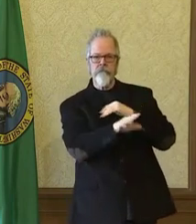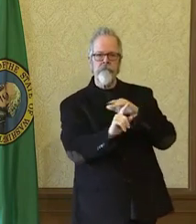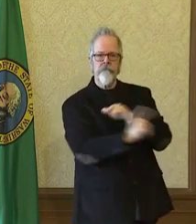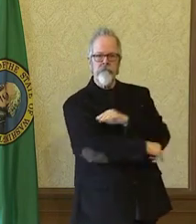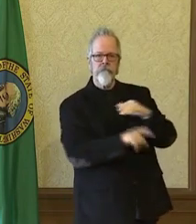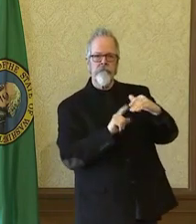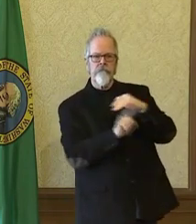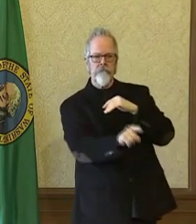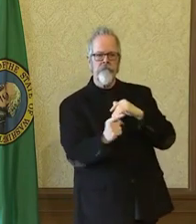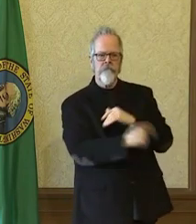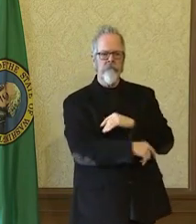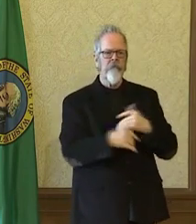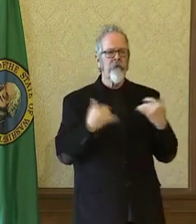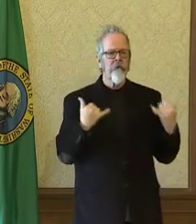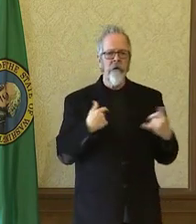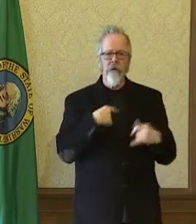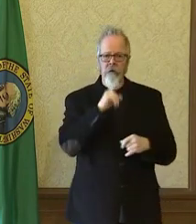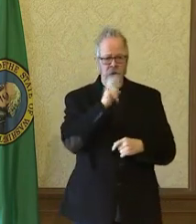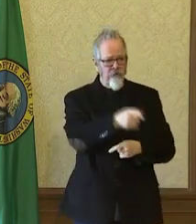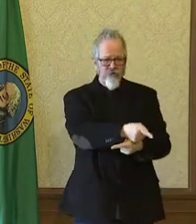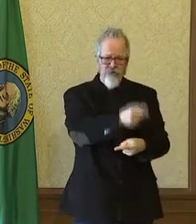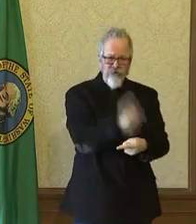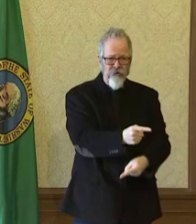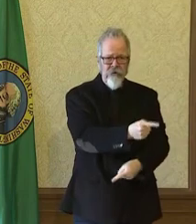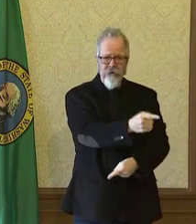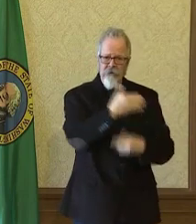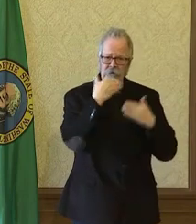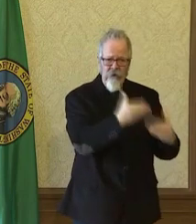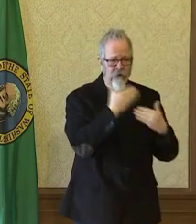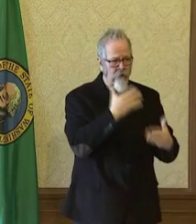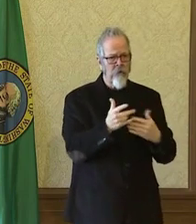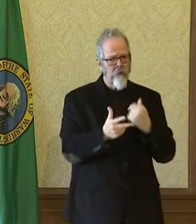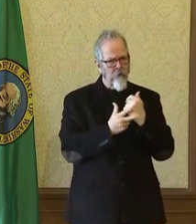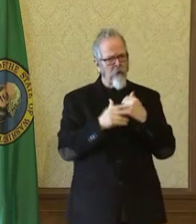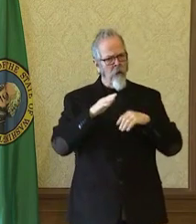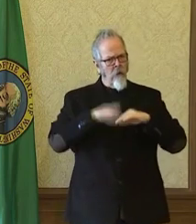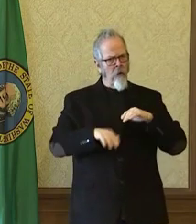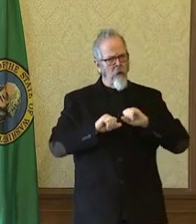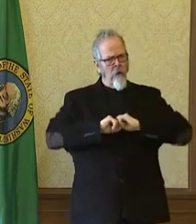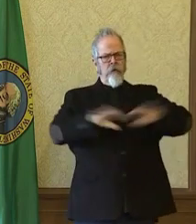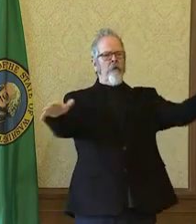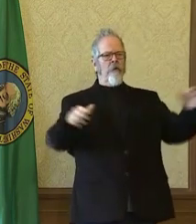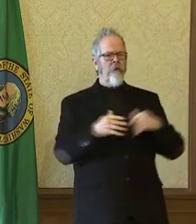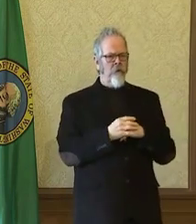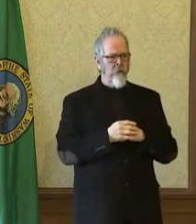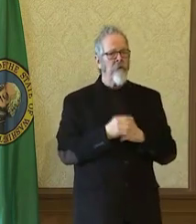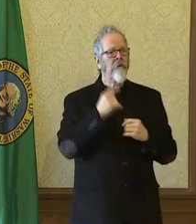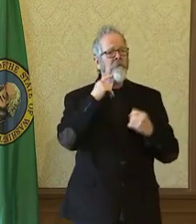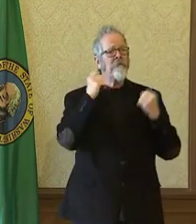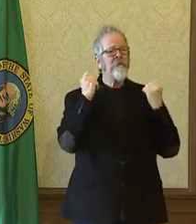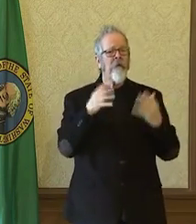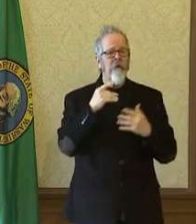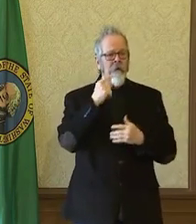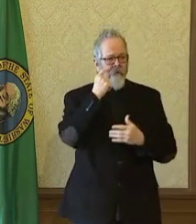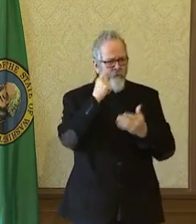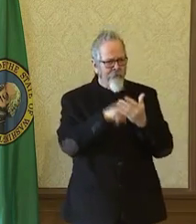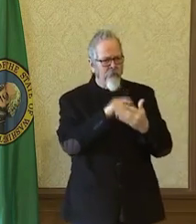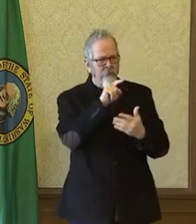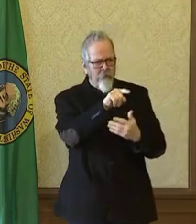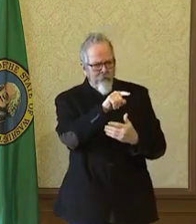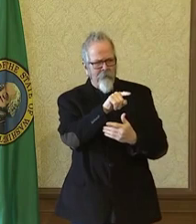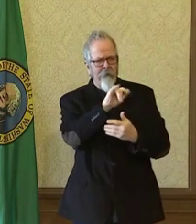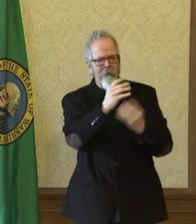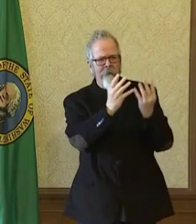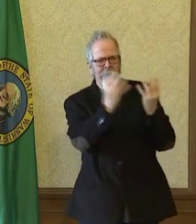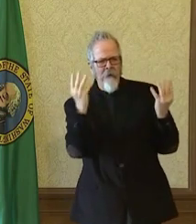And we need those folks to really stay home right now. And for those people, you know, over the age of